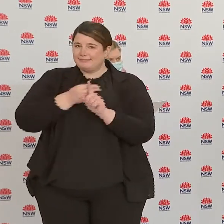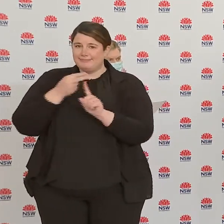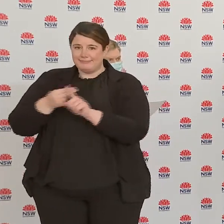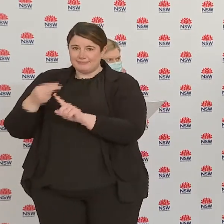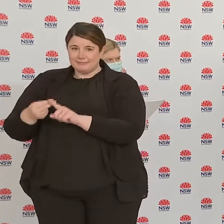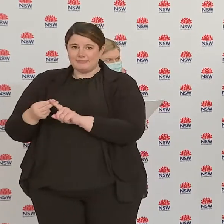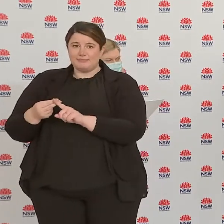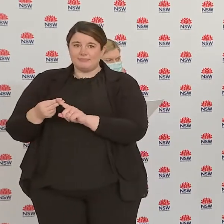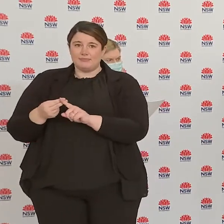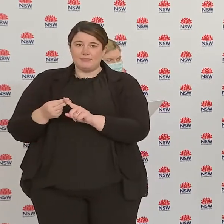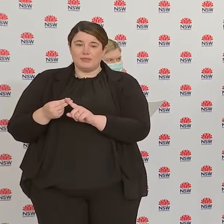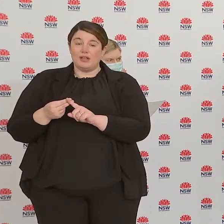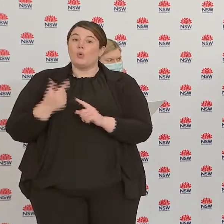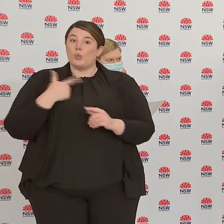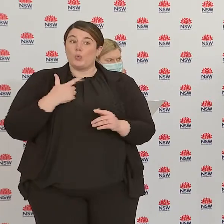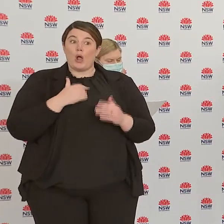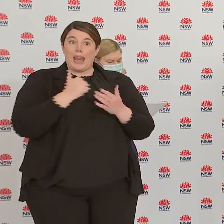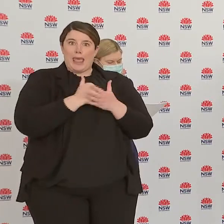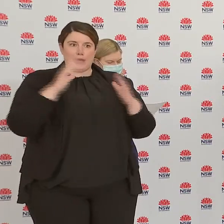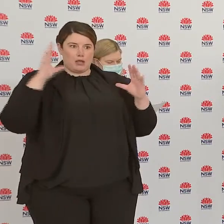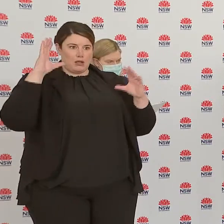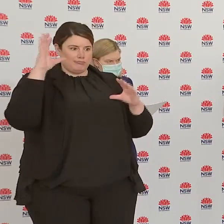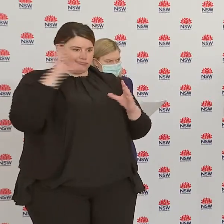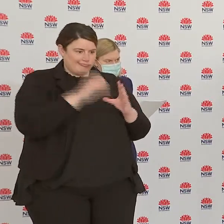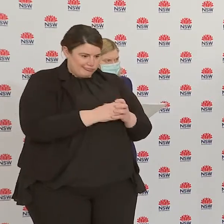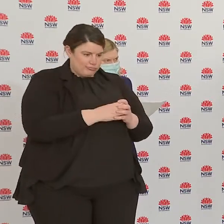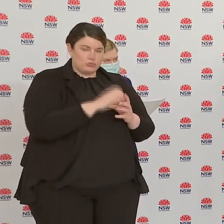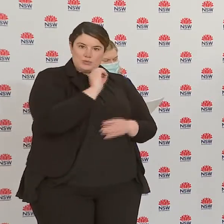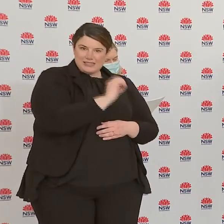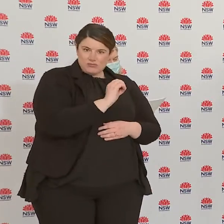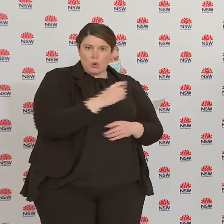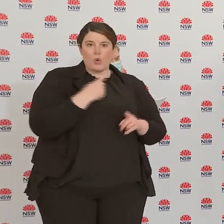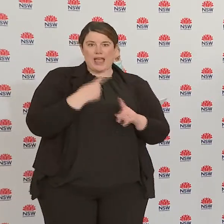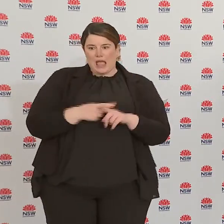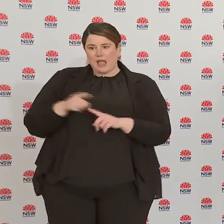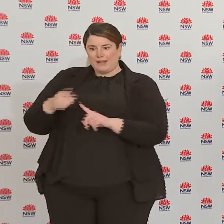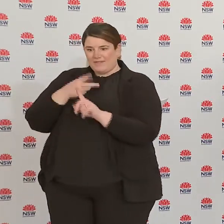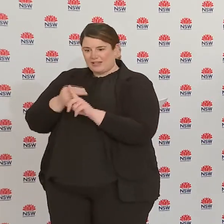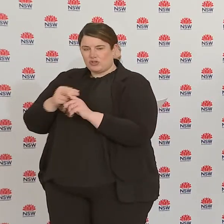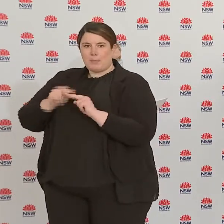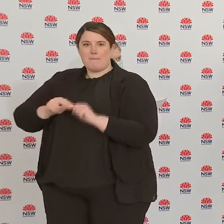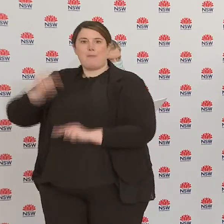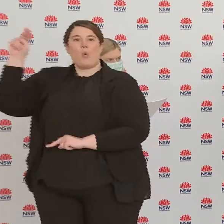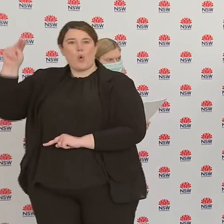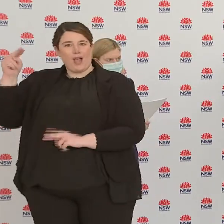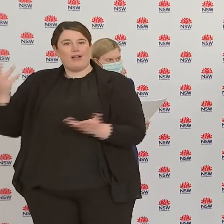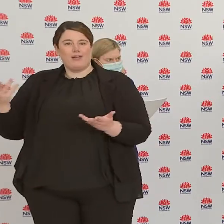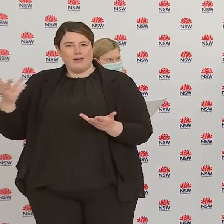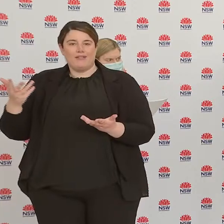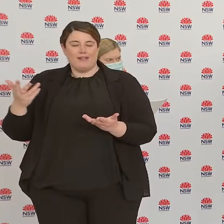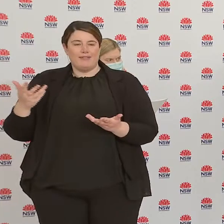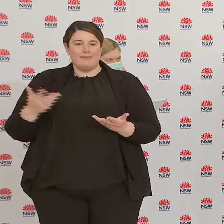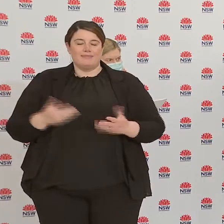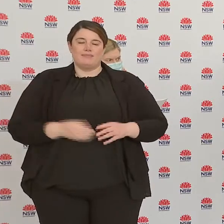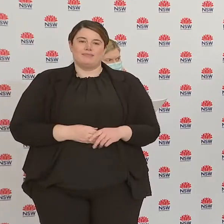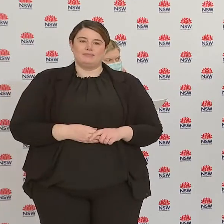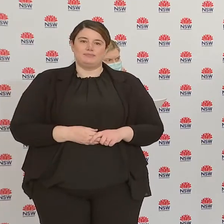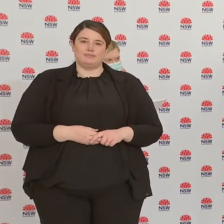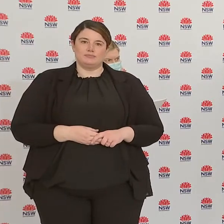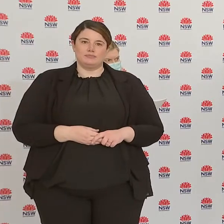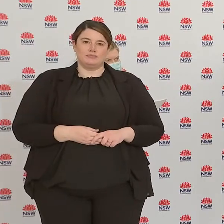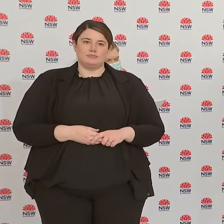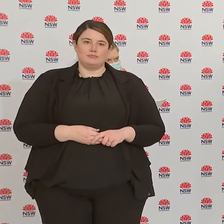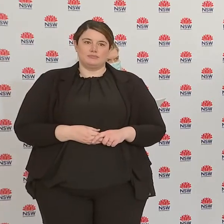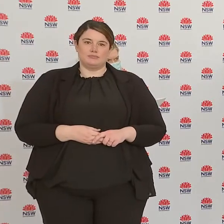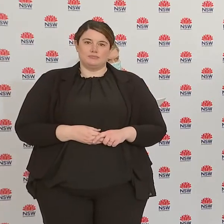of reducing, obviously, the case numbers we have, but also increasing the vaccination rates. And it doesn't necessarily mean we'll